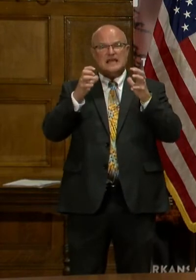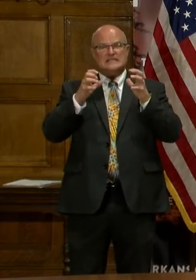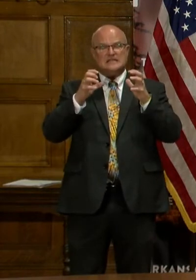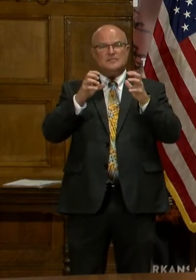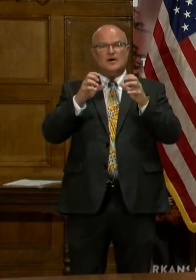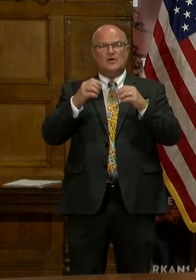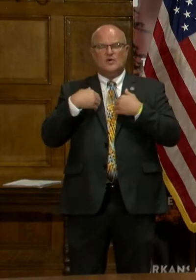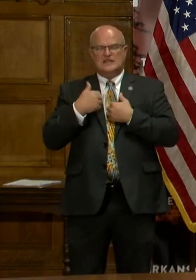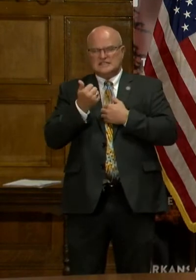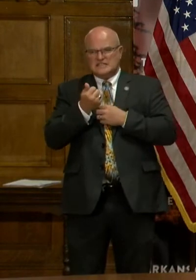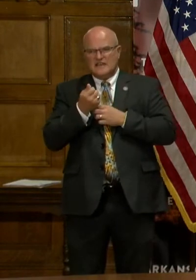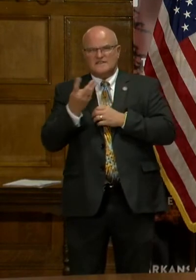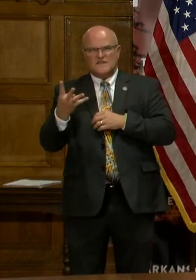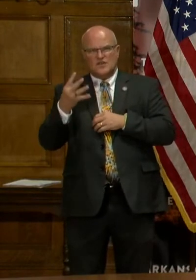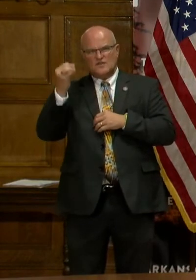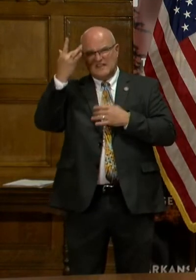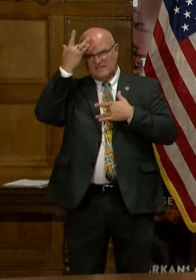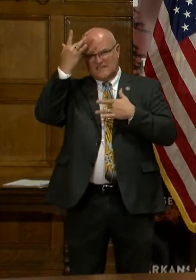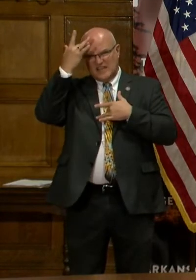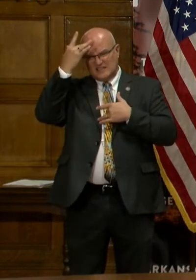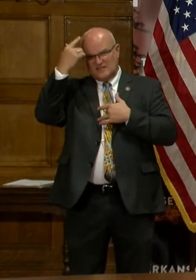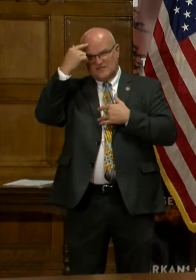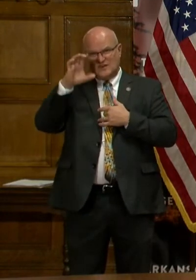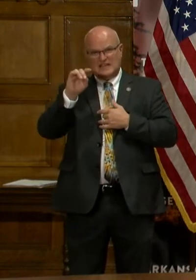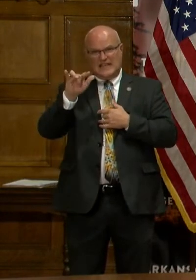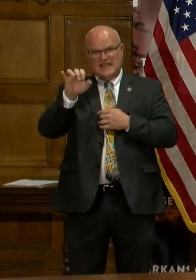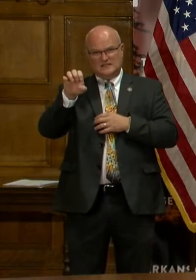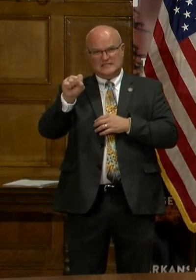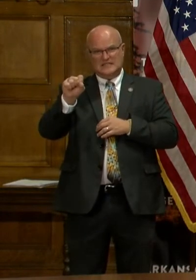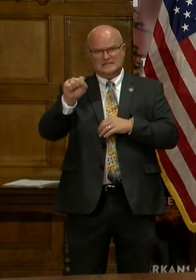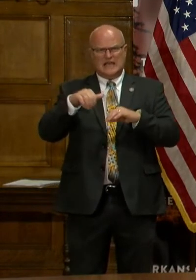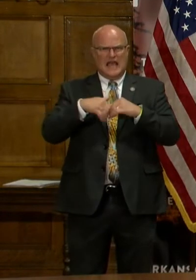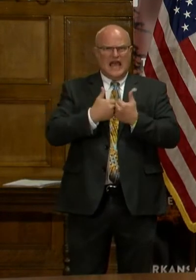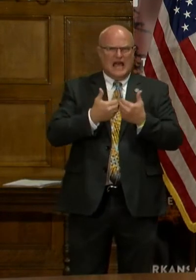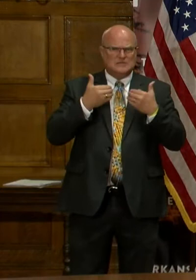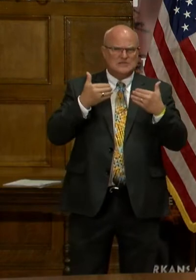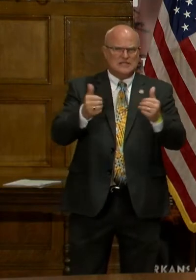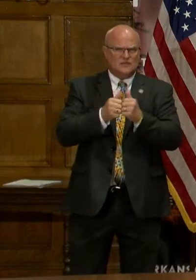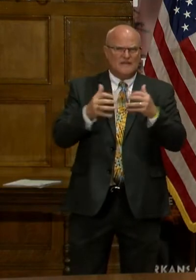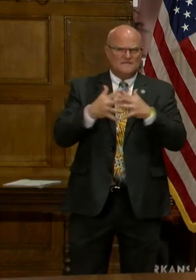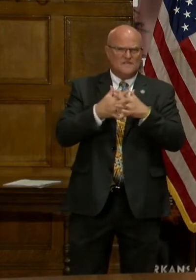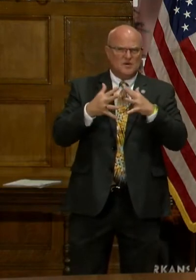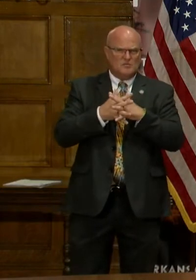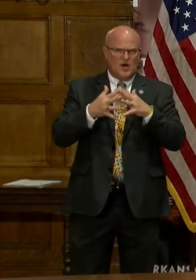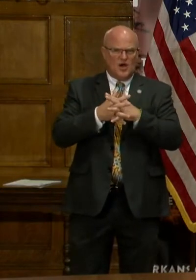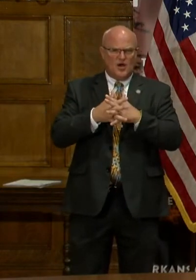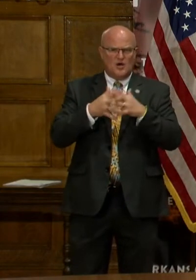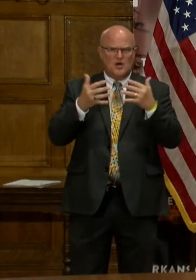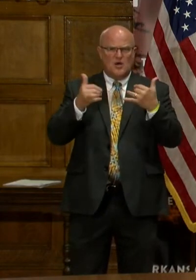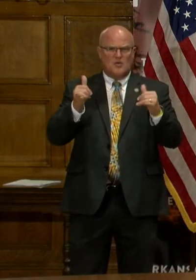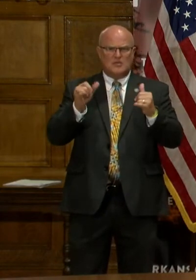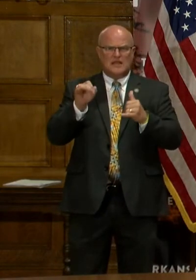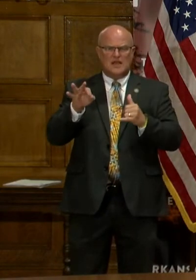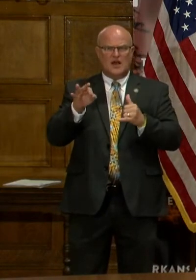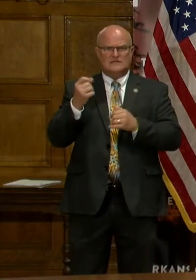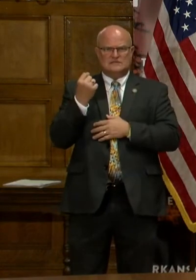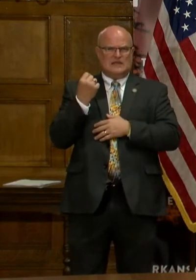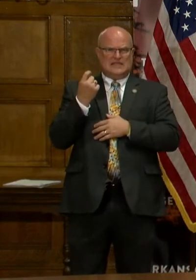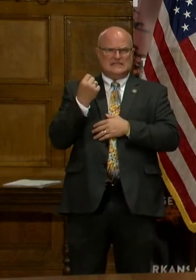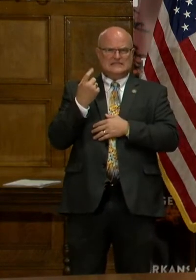when there were a handful of infections in 4 counties. How does proceeding with the football playoffs this week make any